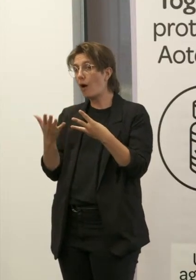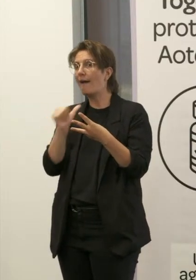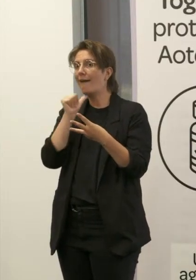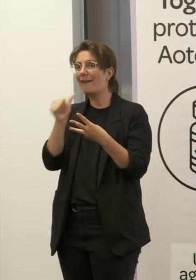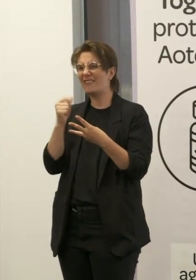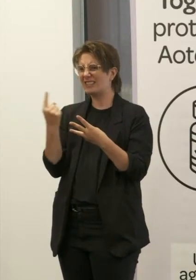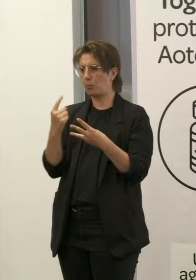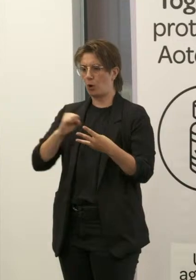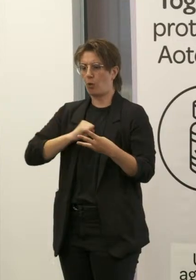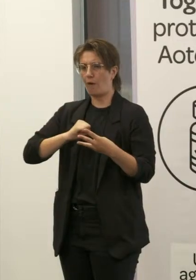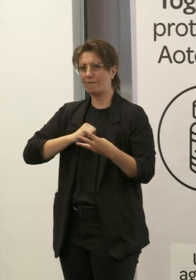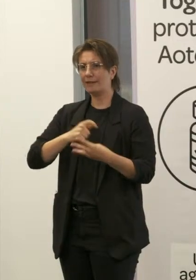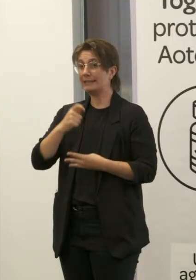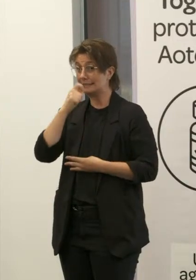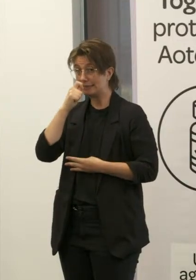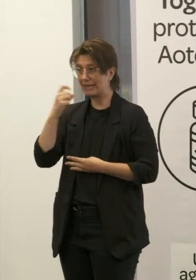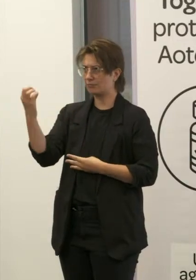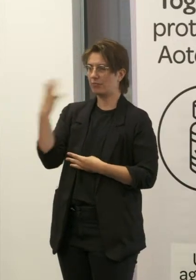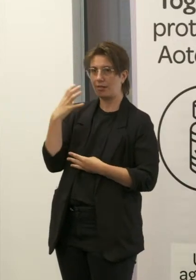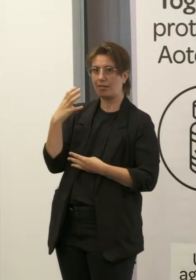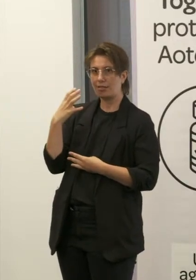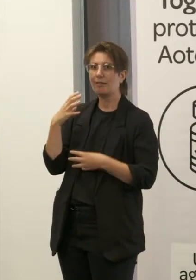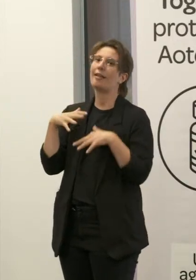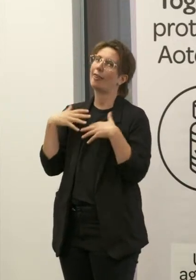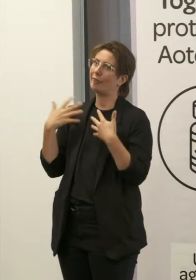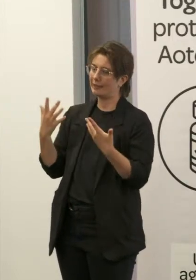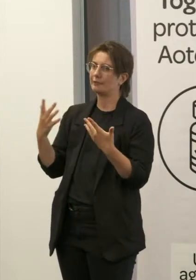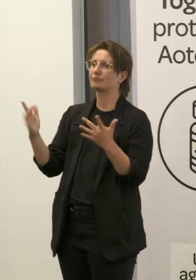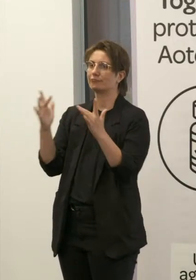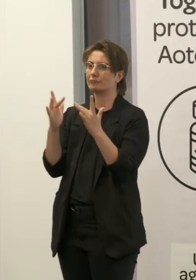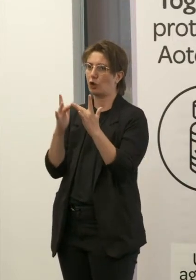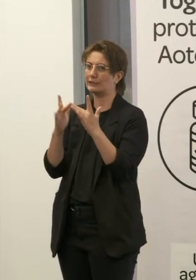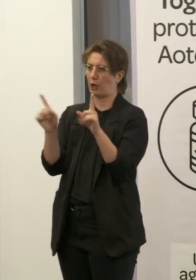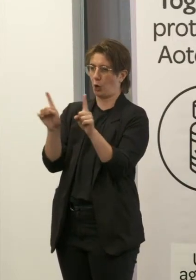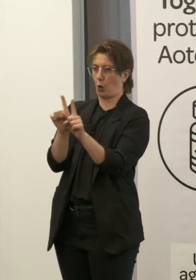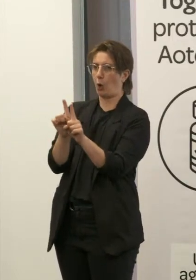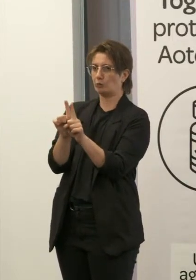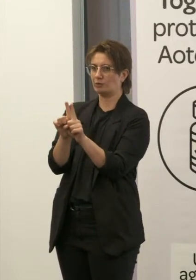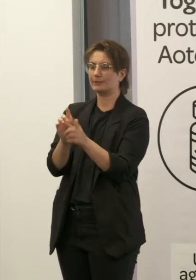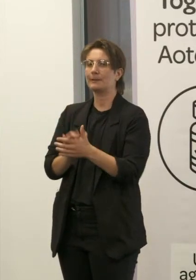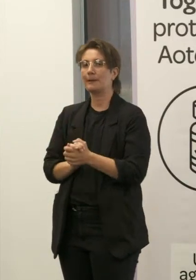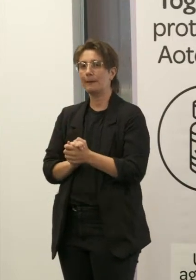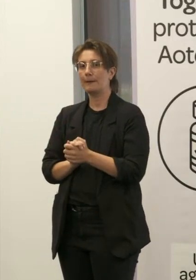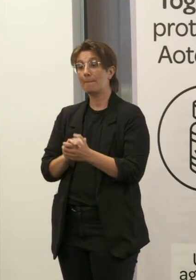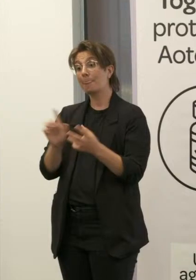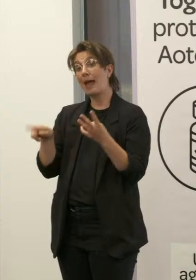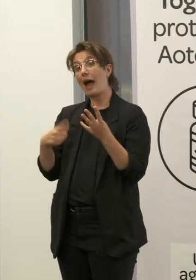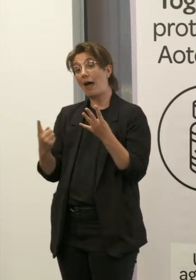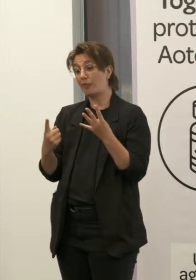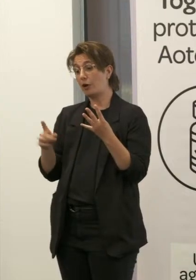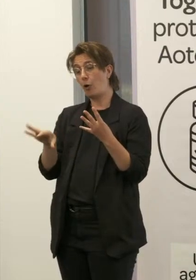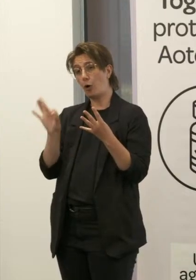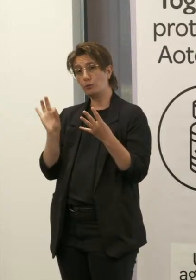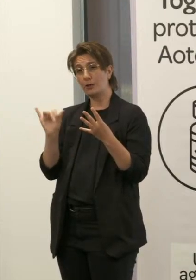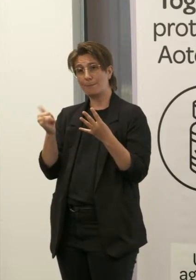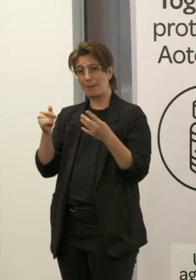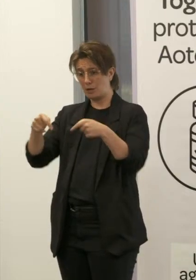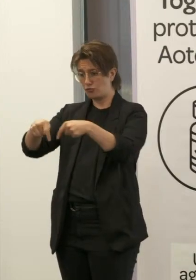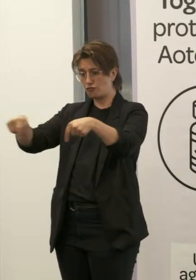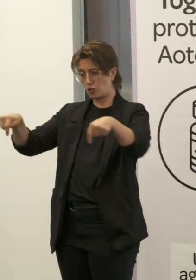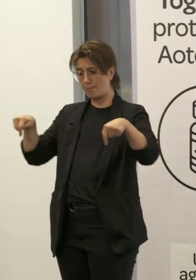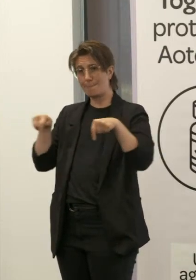spending time in a confined indoor space, especially where there were activities like singing, shouting, exercising or dancing going